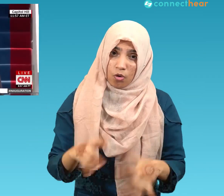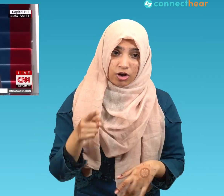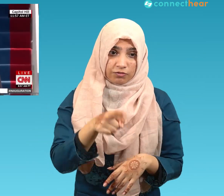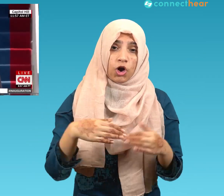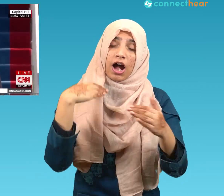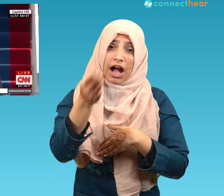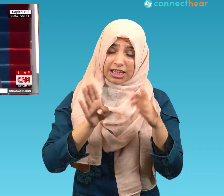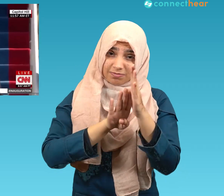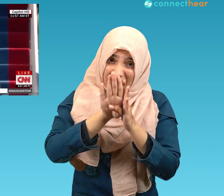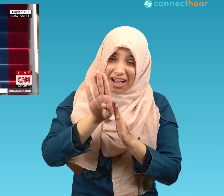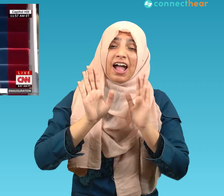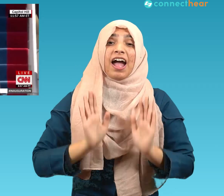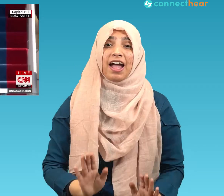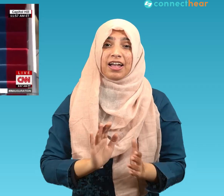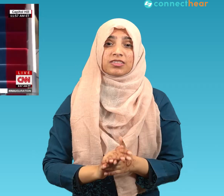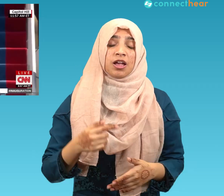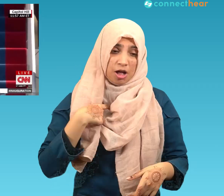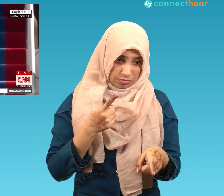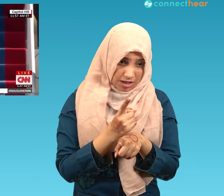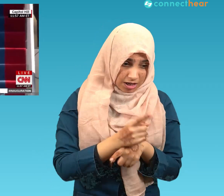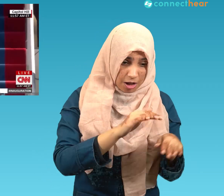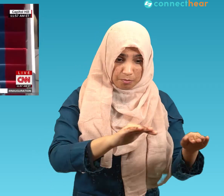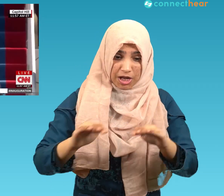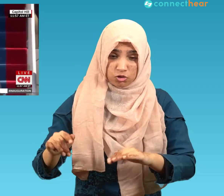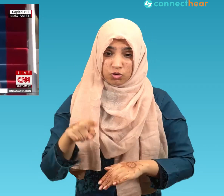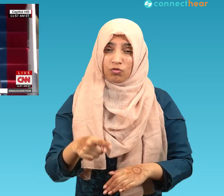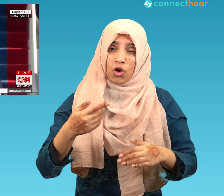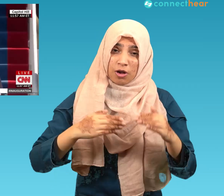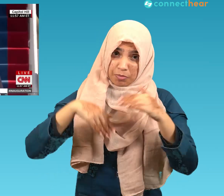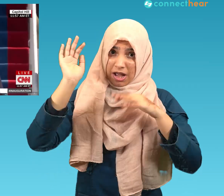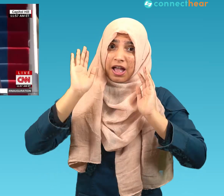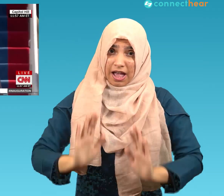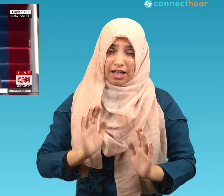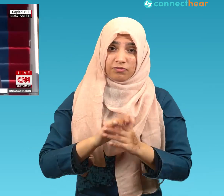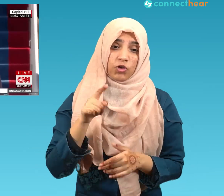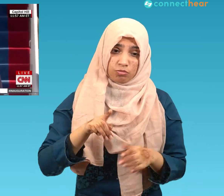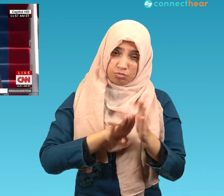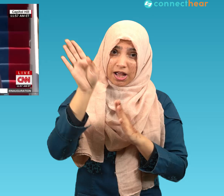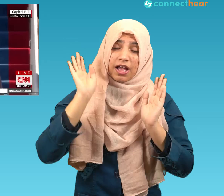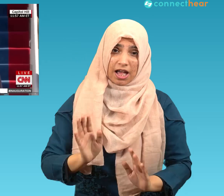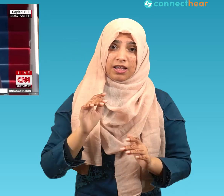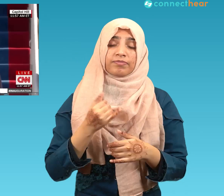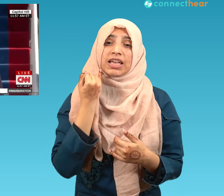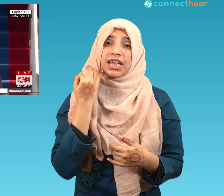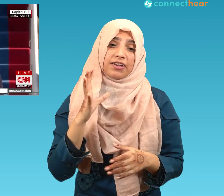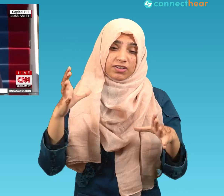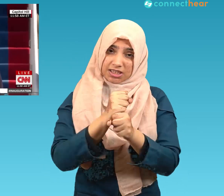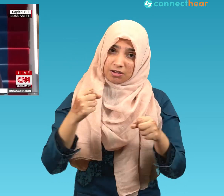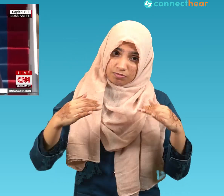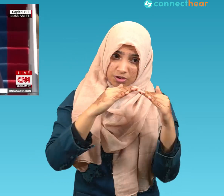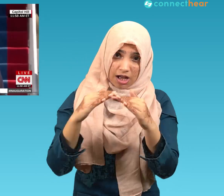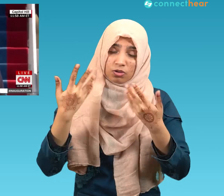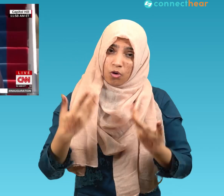good jobs. We can teach our children in safe schools. We can overcome the deadly virus. We can